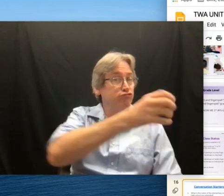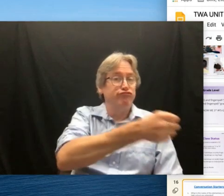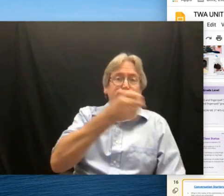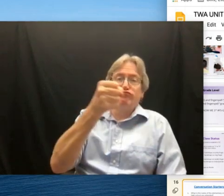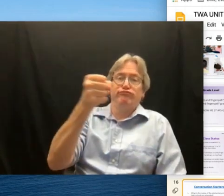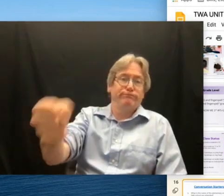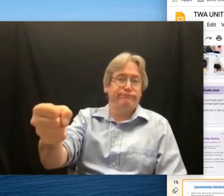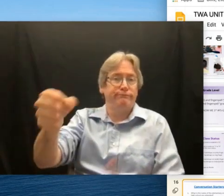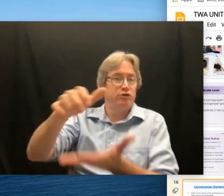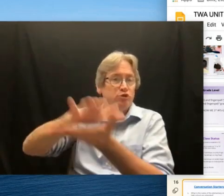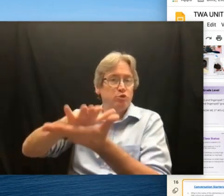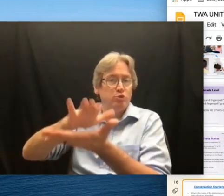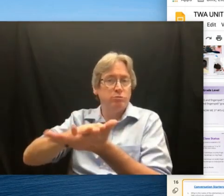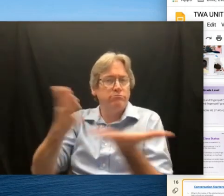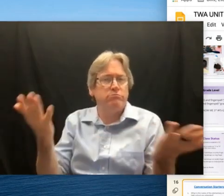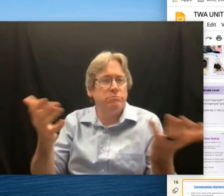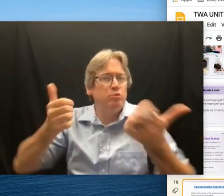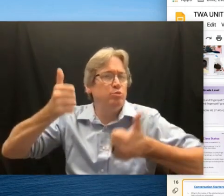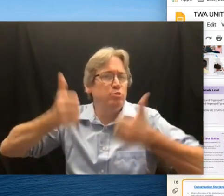child,